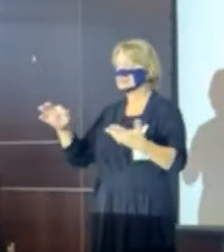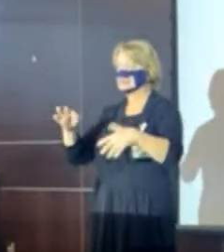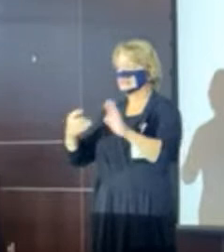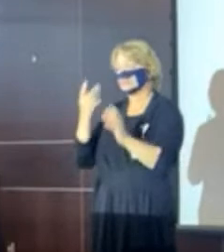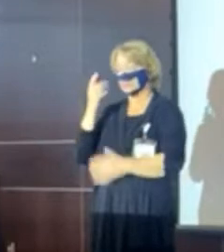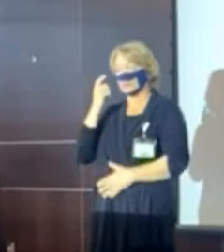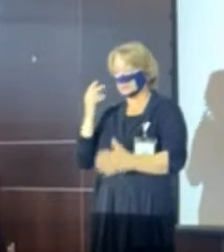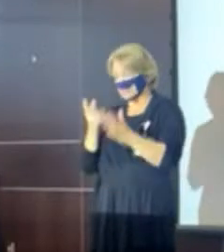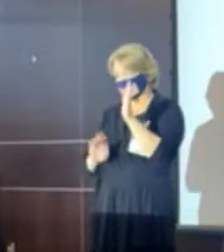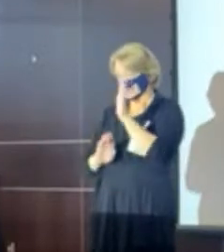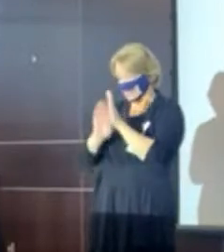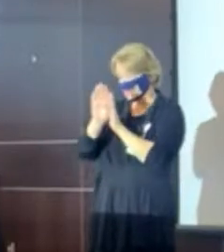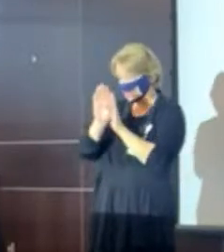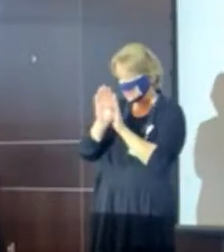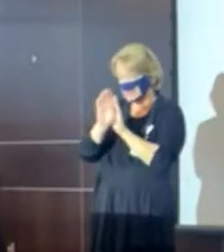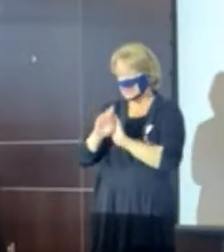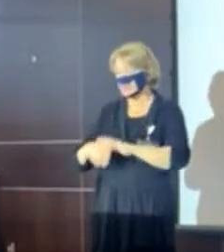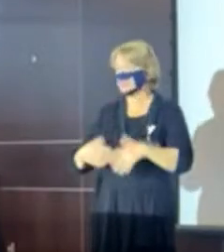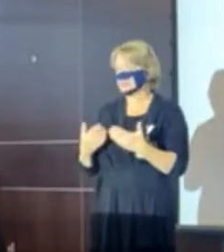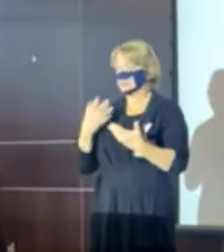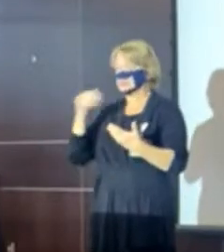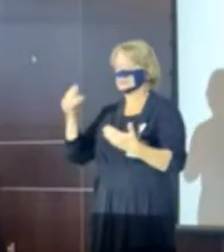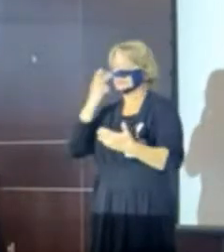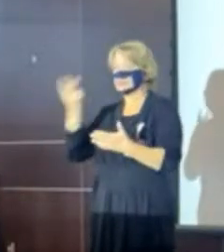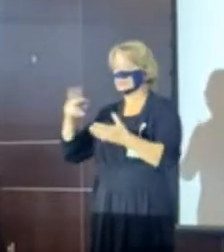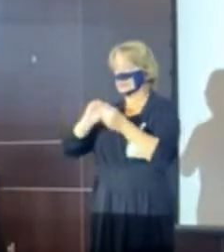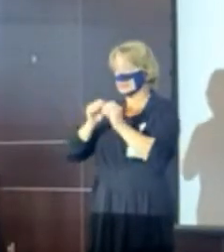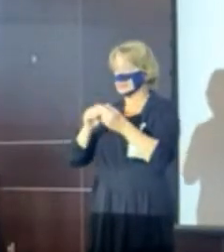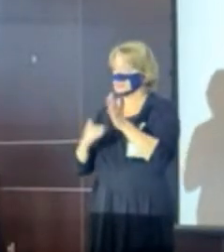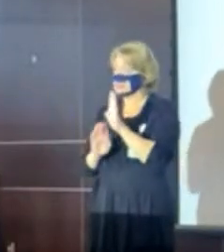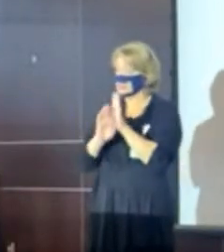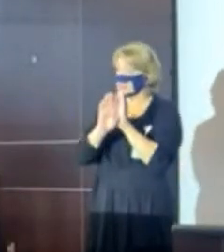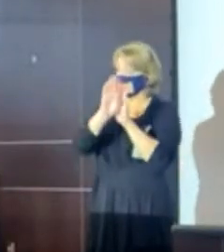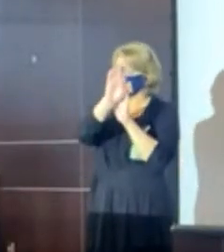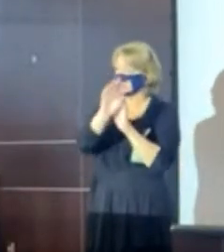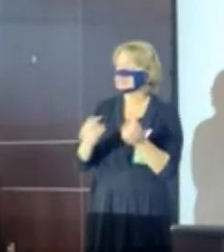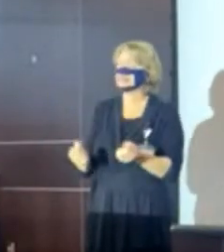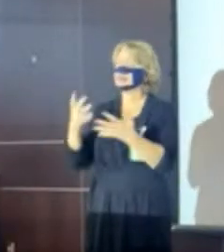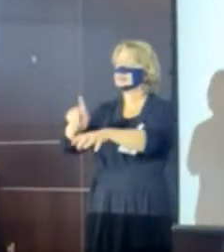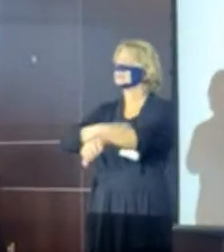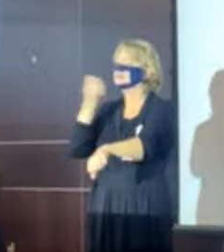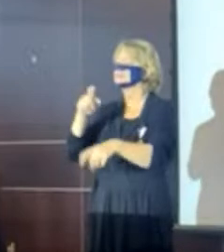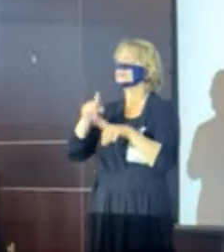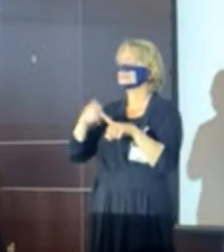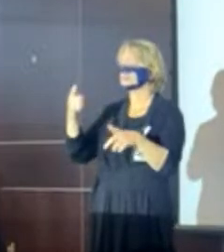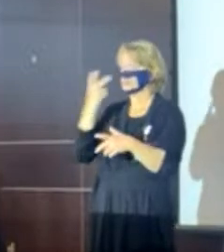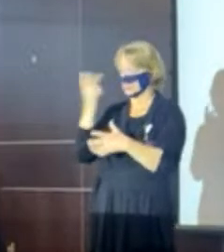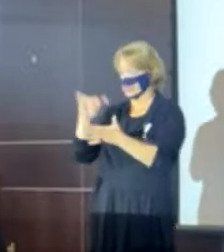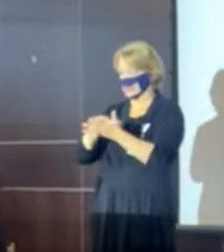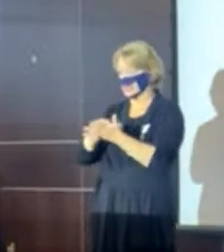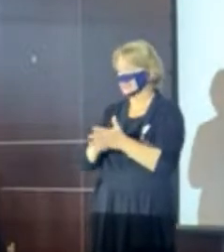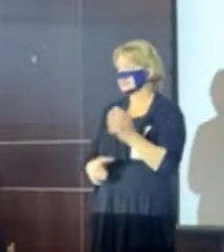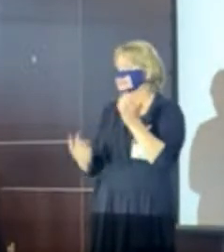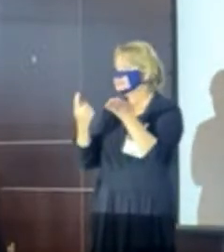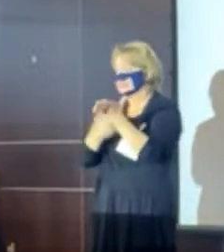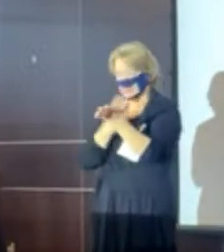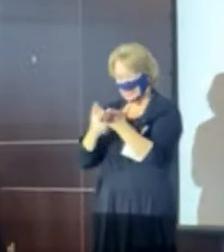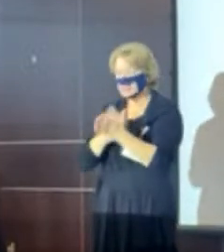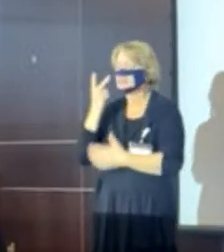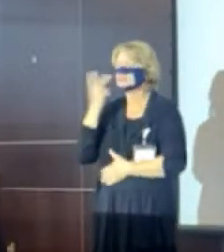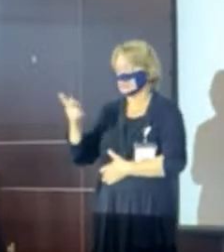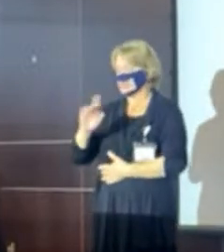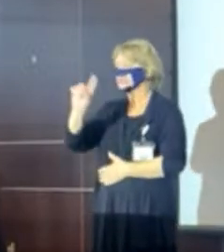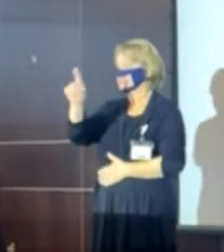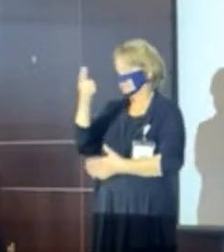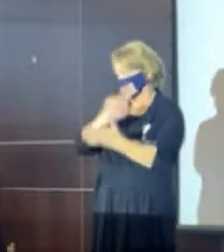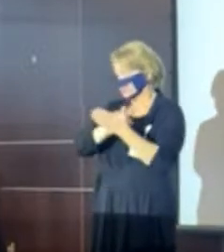that? Is it 2 or 3 days, a week? What's the timeline on that? It's usually going to be within that first week. Sometimes it will bleed over into that